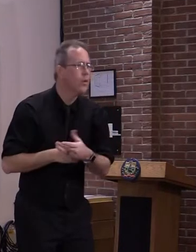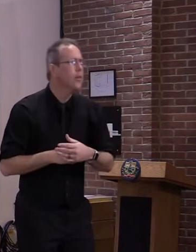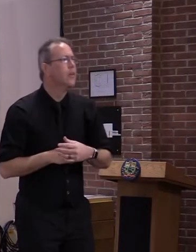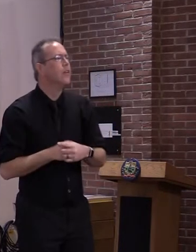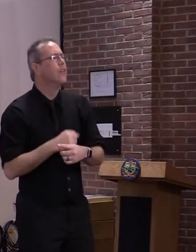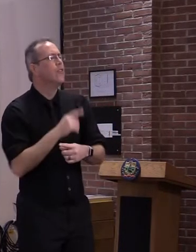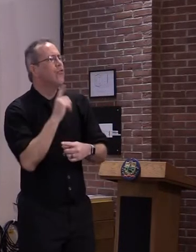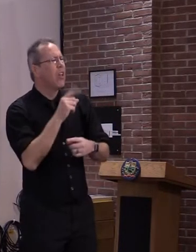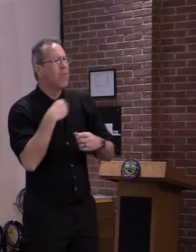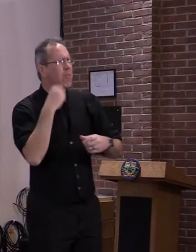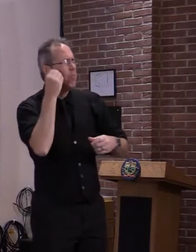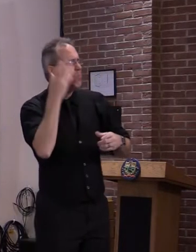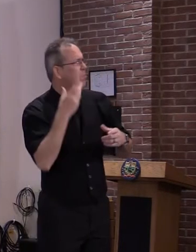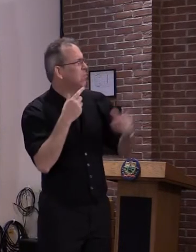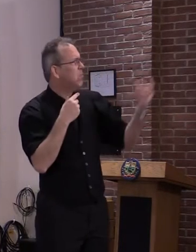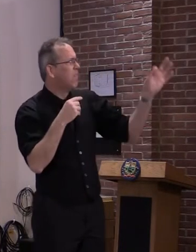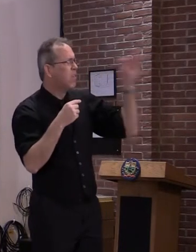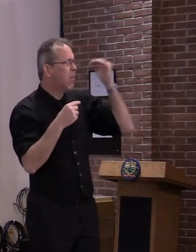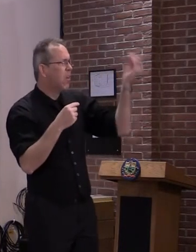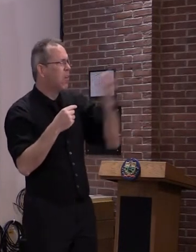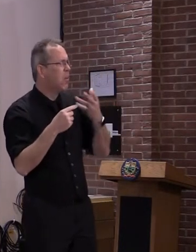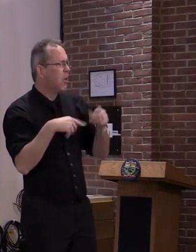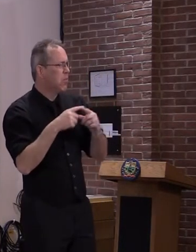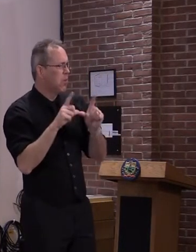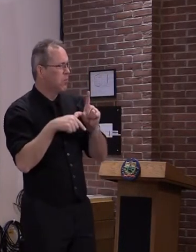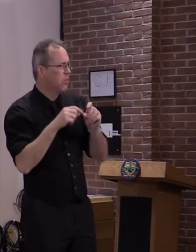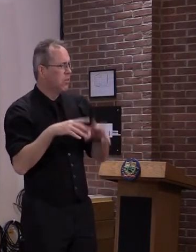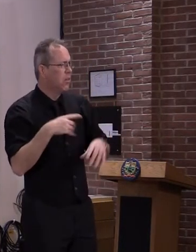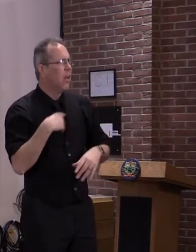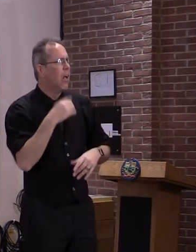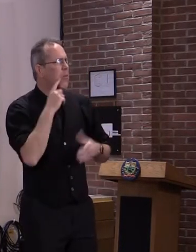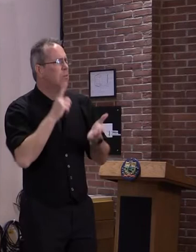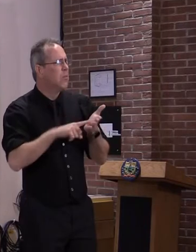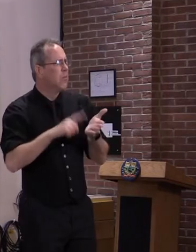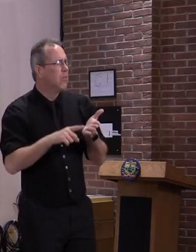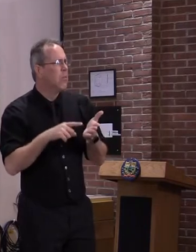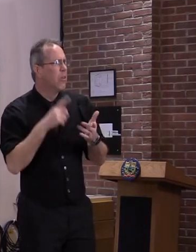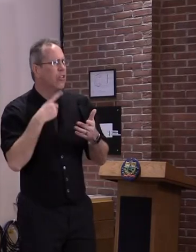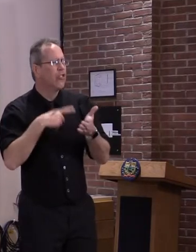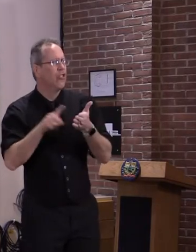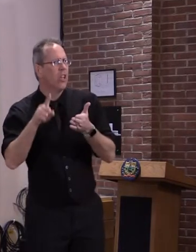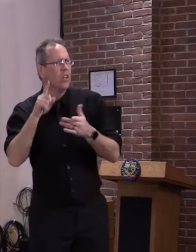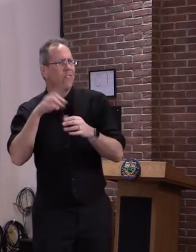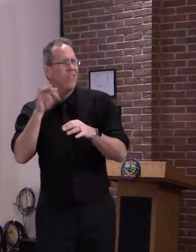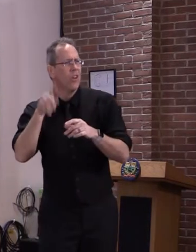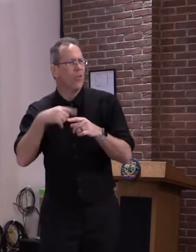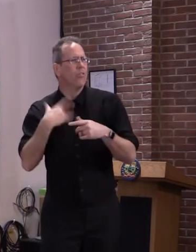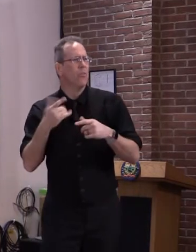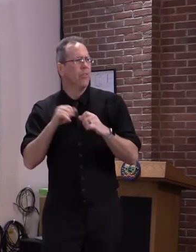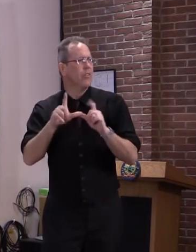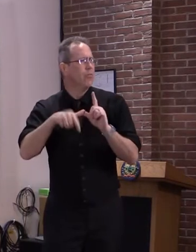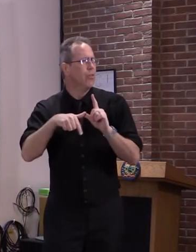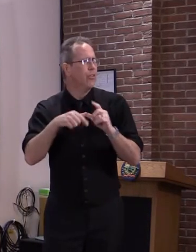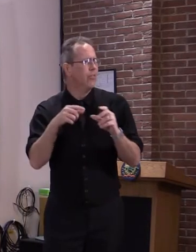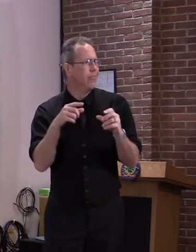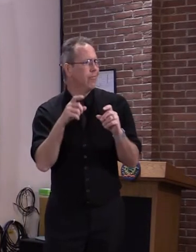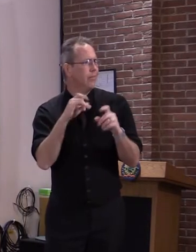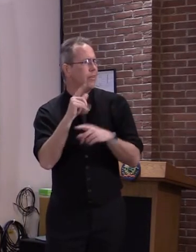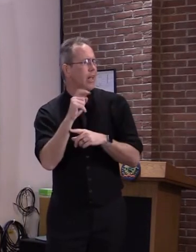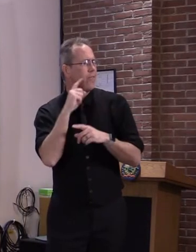but let me have our office look into that. Governor, also just wondering with